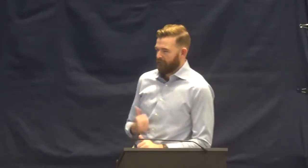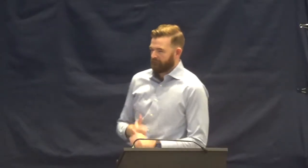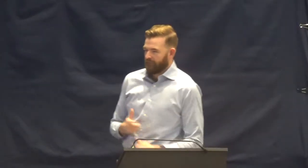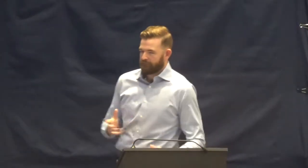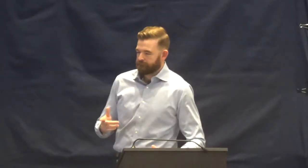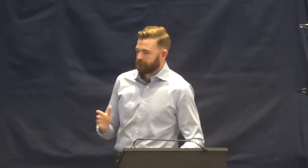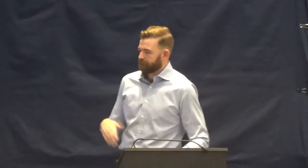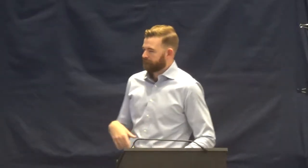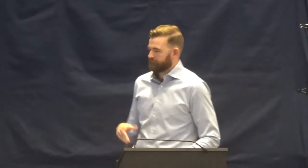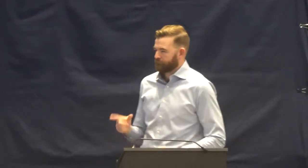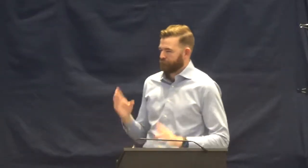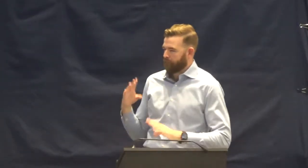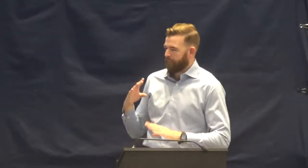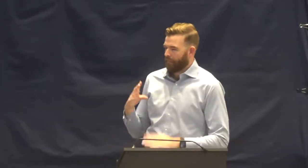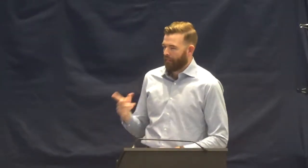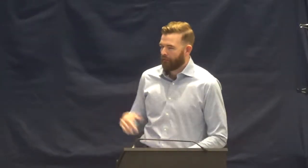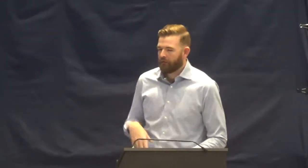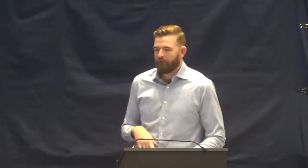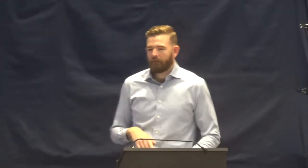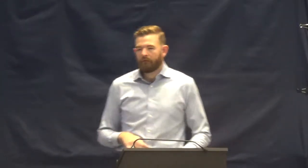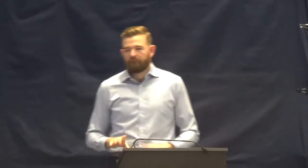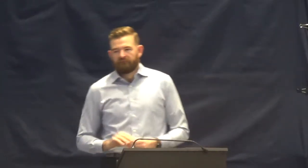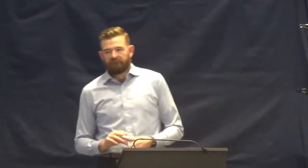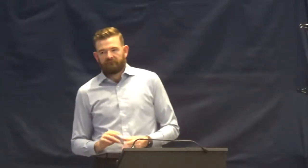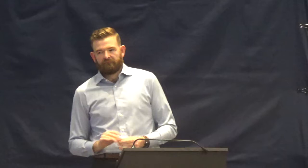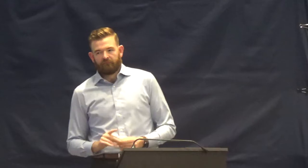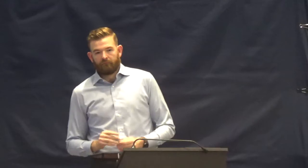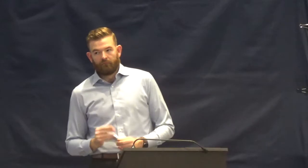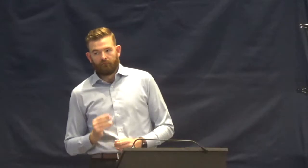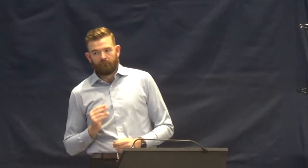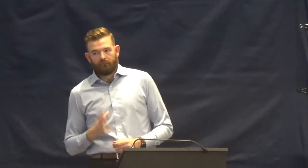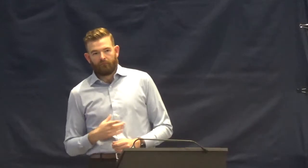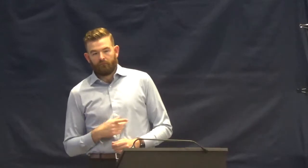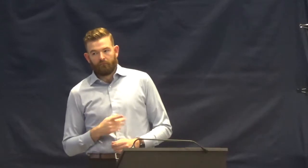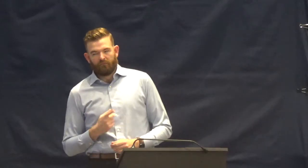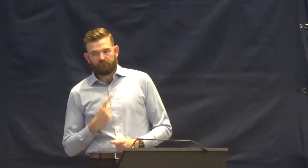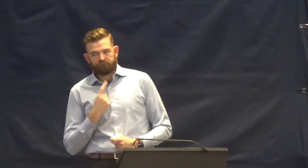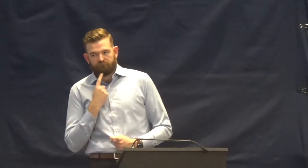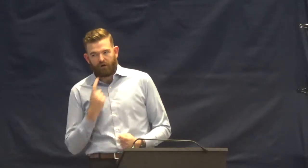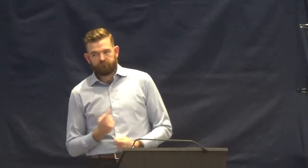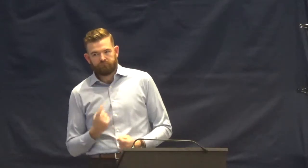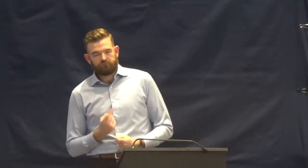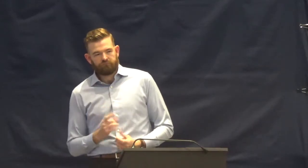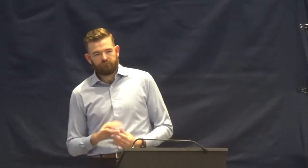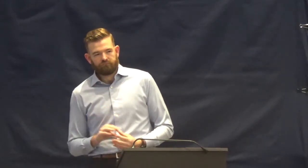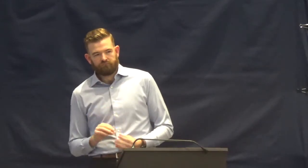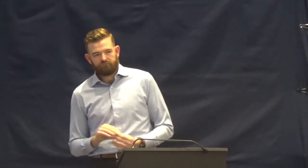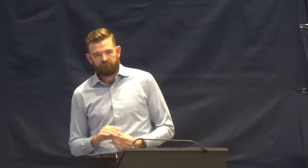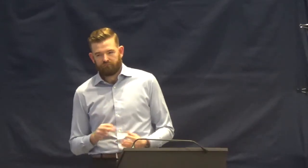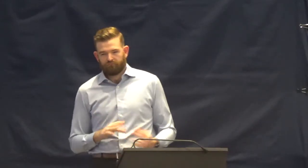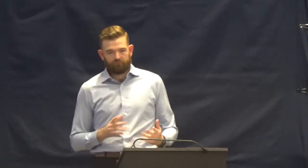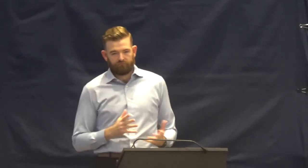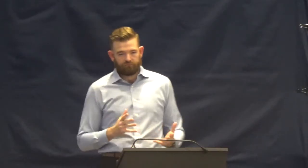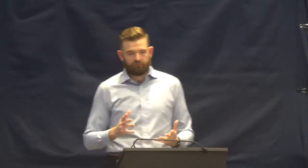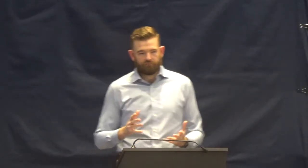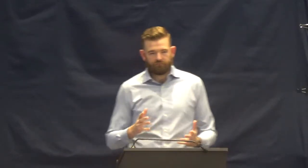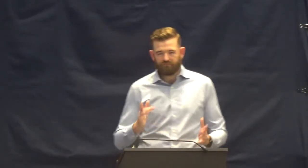about that woman either. They're nothing but trouble. You know how the gossip goes. You know, even